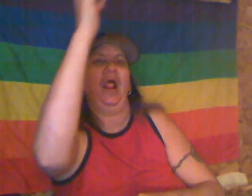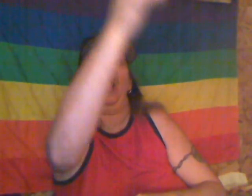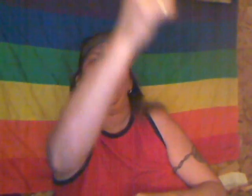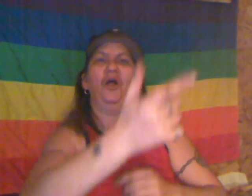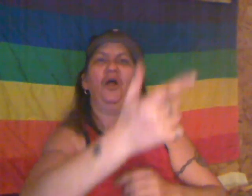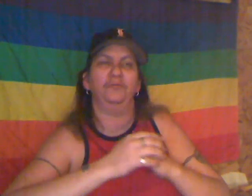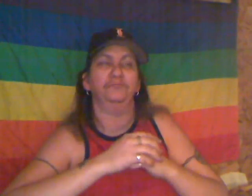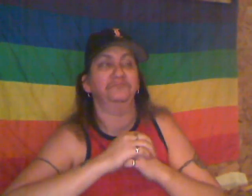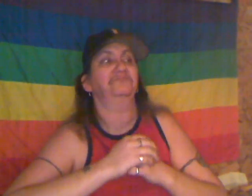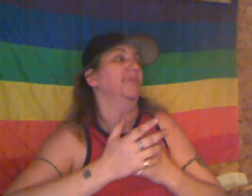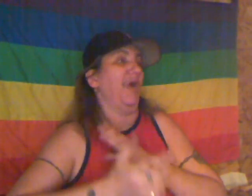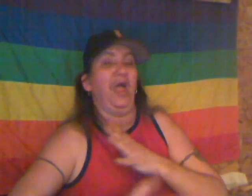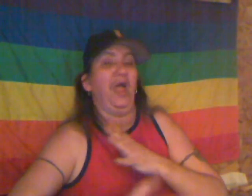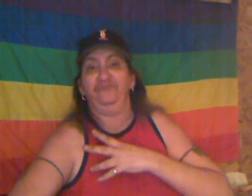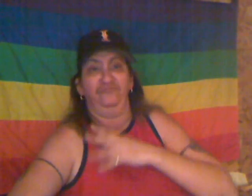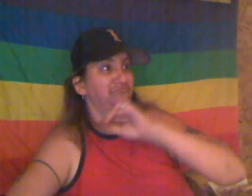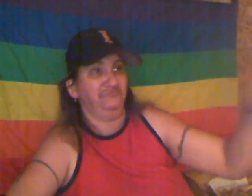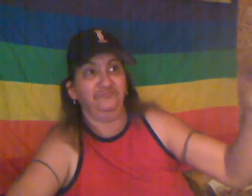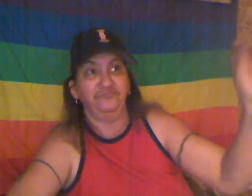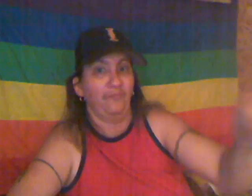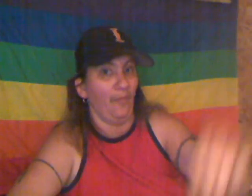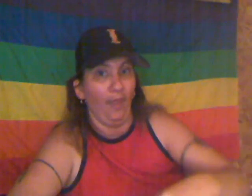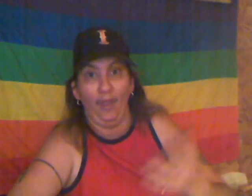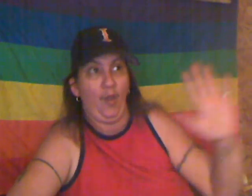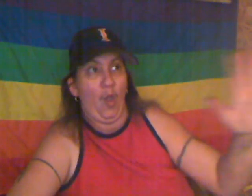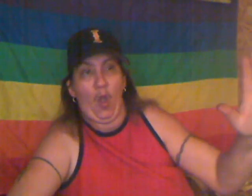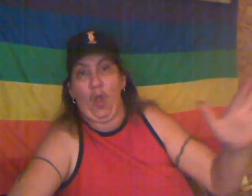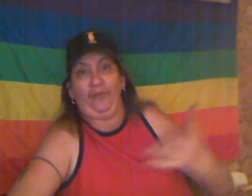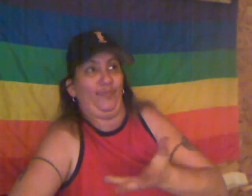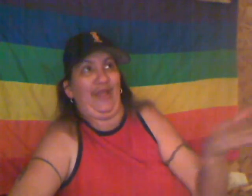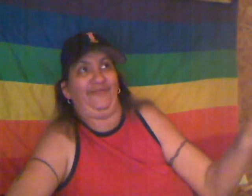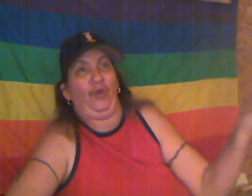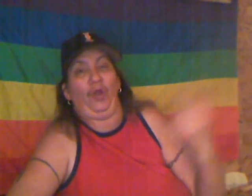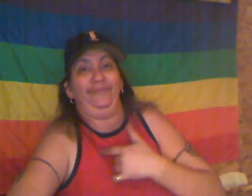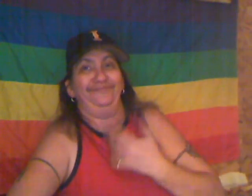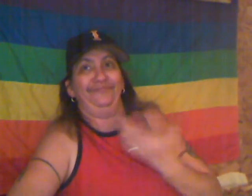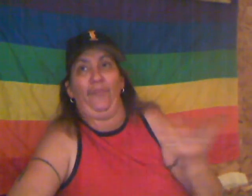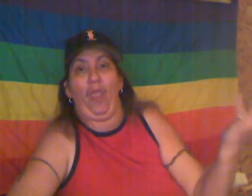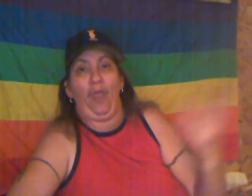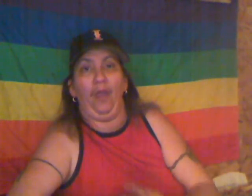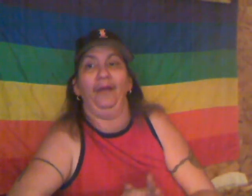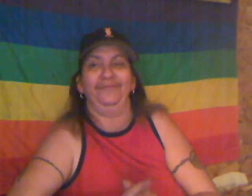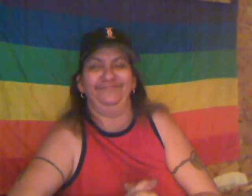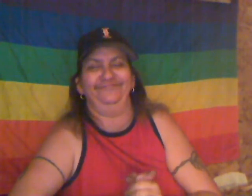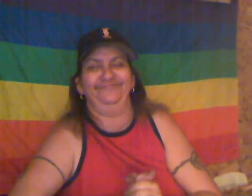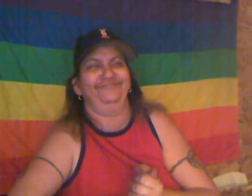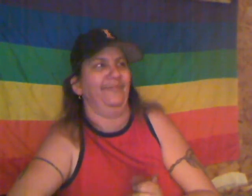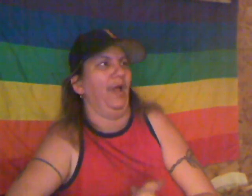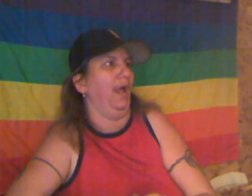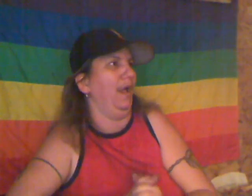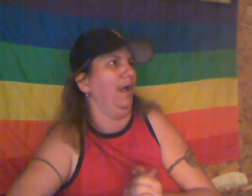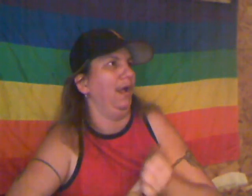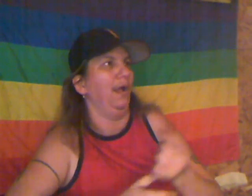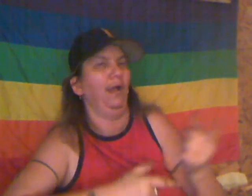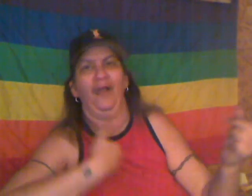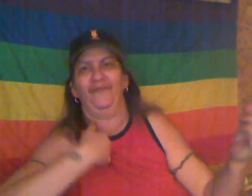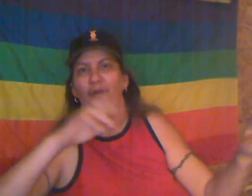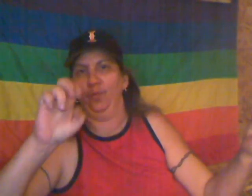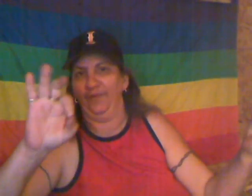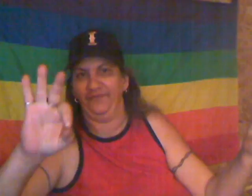going? Good. This is Dr. Josh Willis, oceanographer at NASA. Wait. Oceanographer at NASA. I